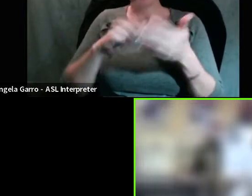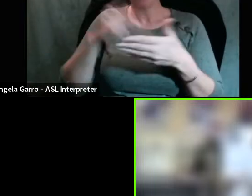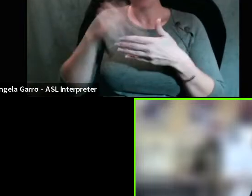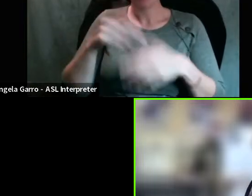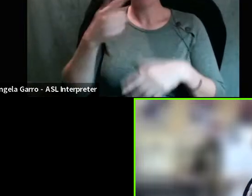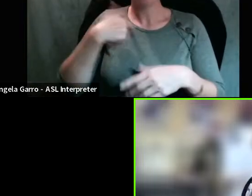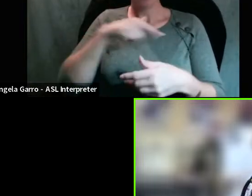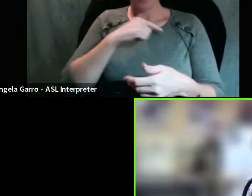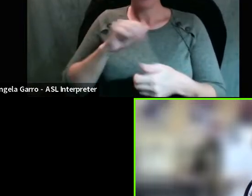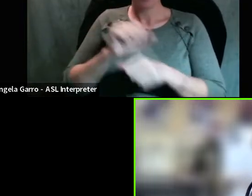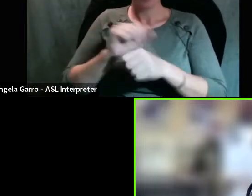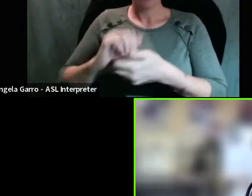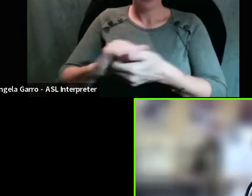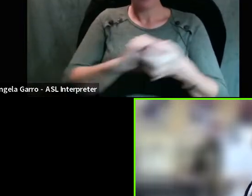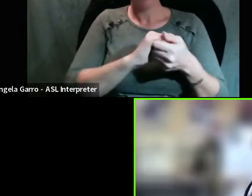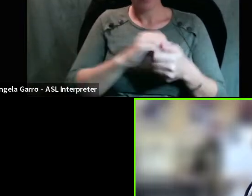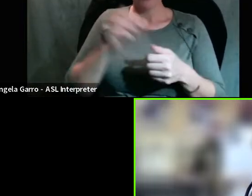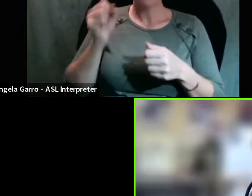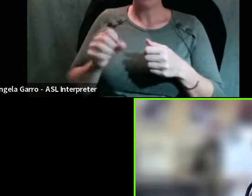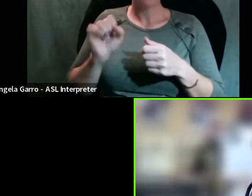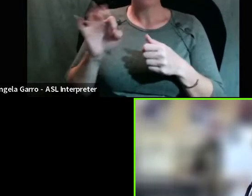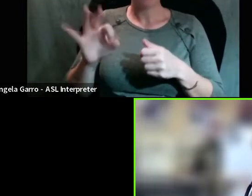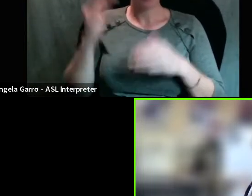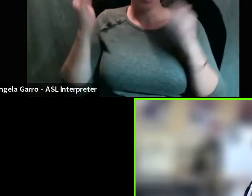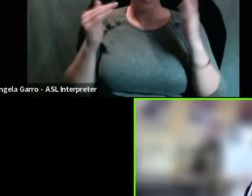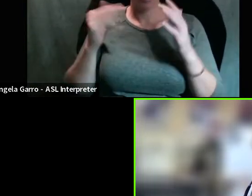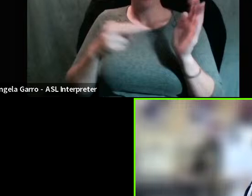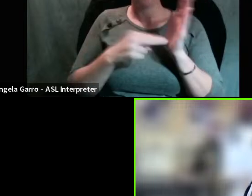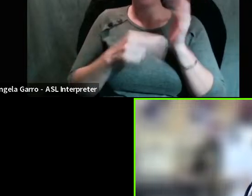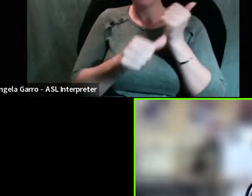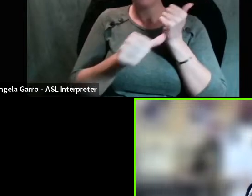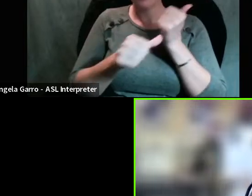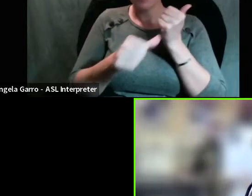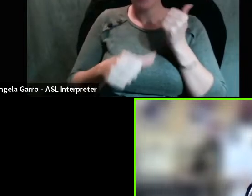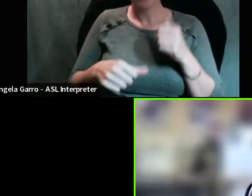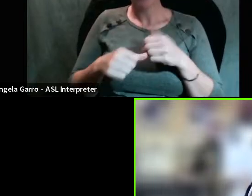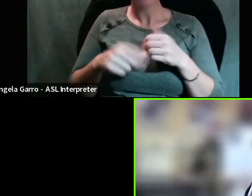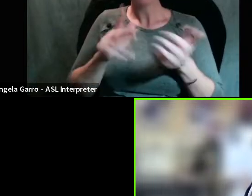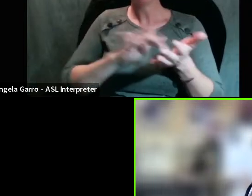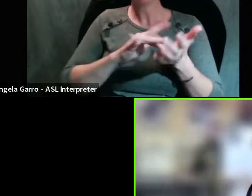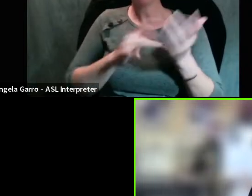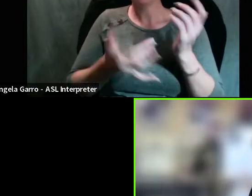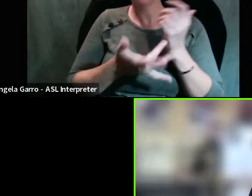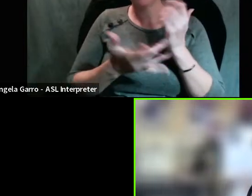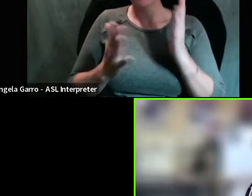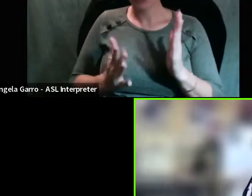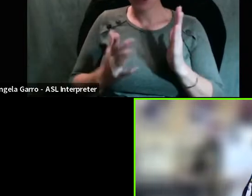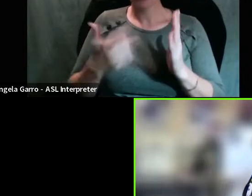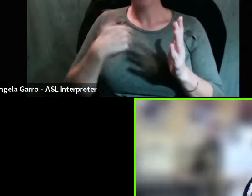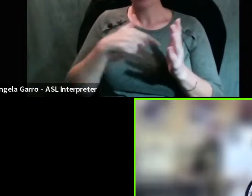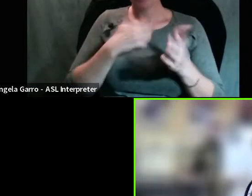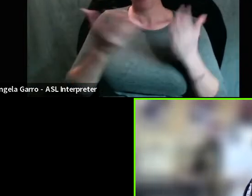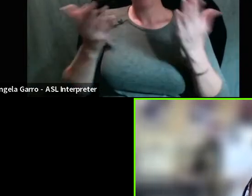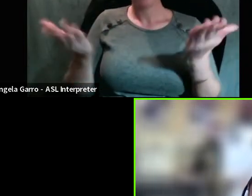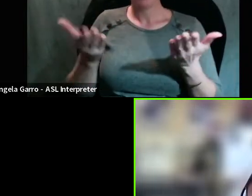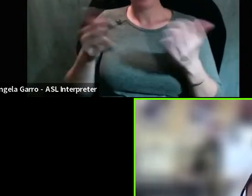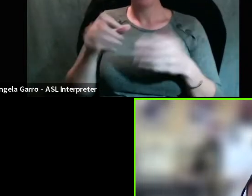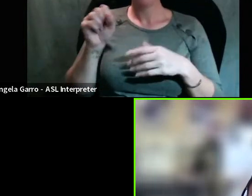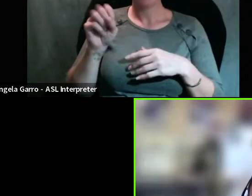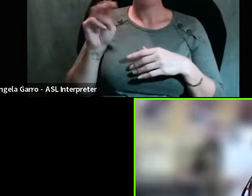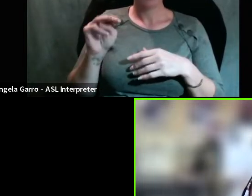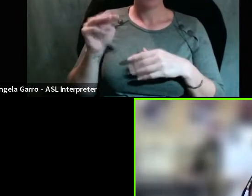work collaboratively with South San Francisco Adult, nursing assistant, pharmacy technicians, which we offer here at the San Mateo Adult